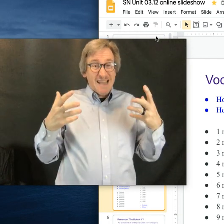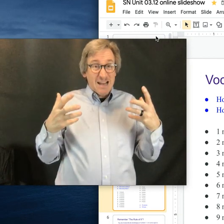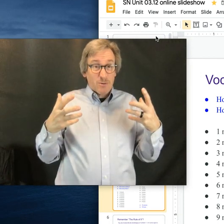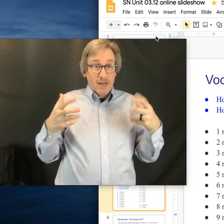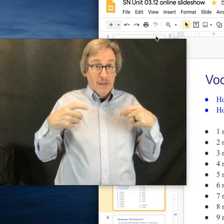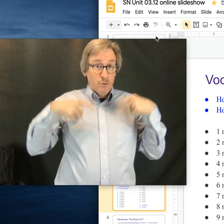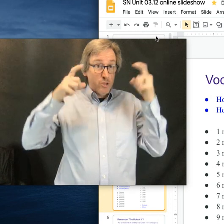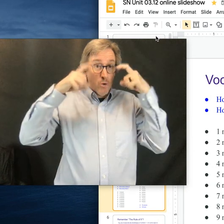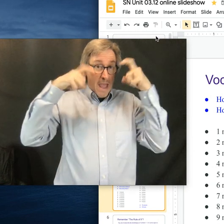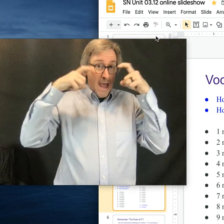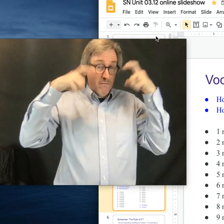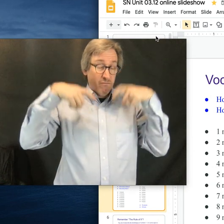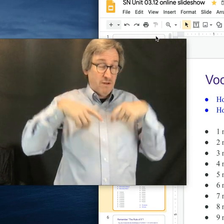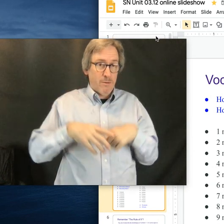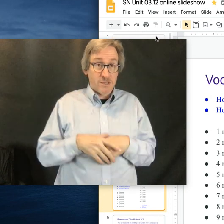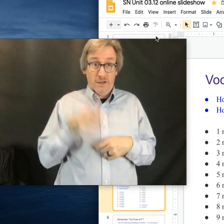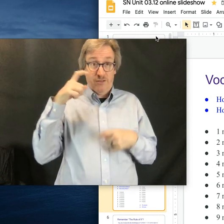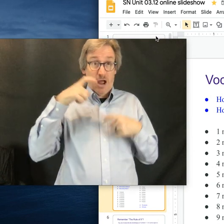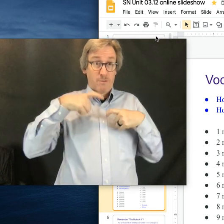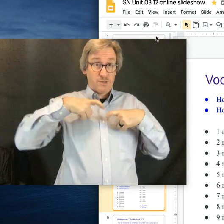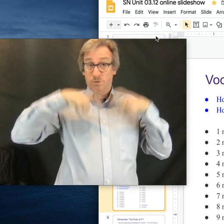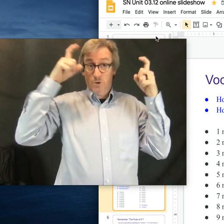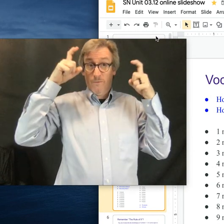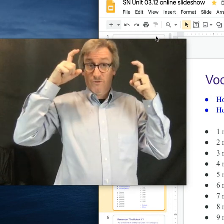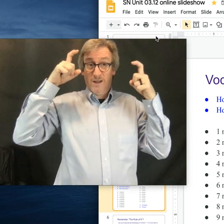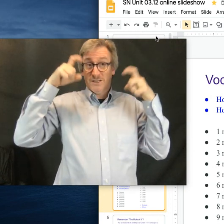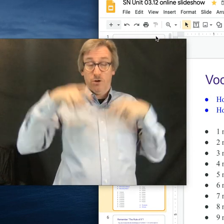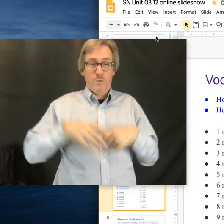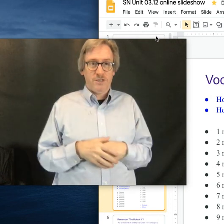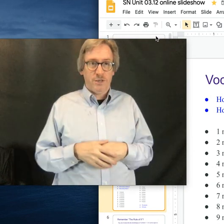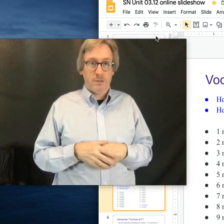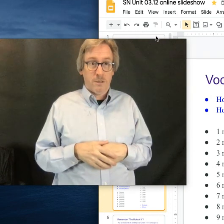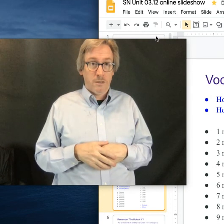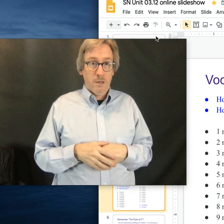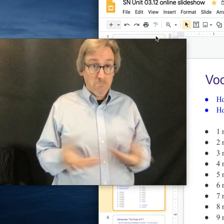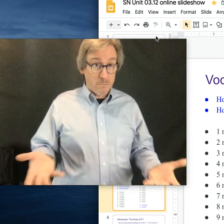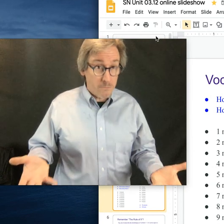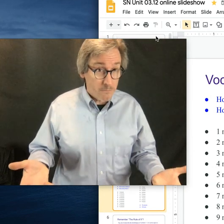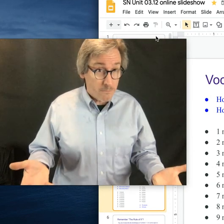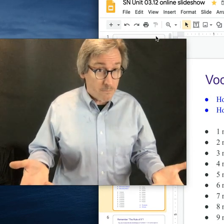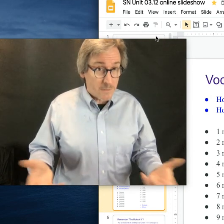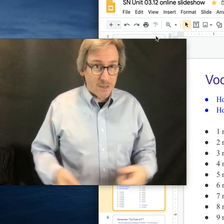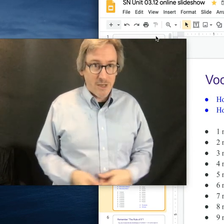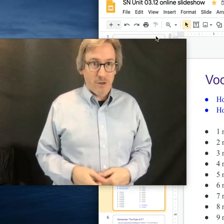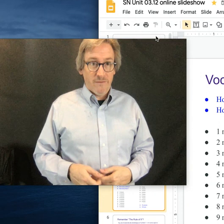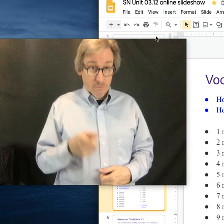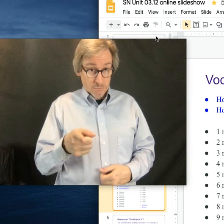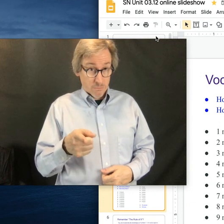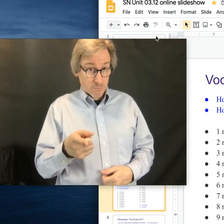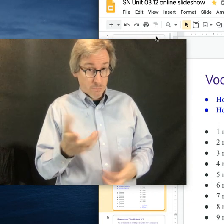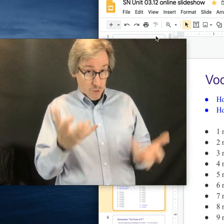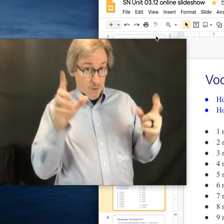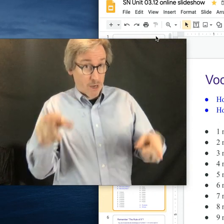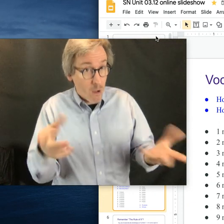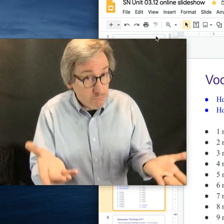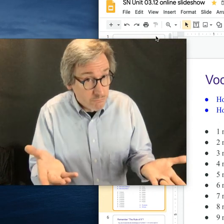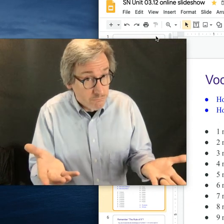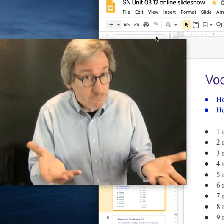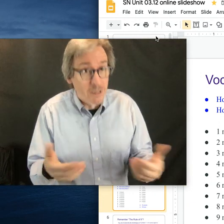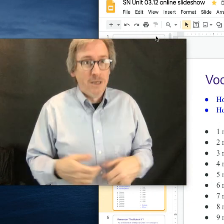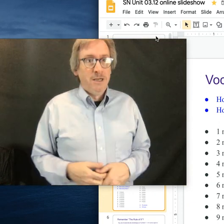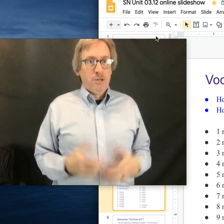to exaggerate if you don't have eyebrows. Like if the eyebrows are supposed to go up for a yes, no question, give a, you want to